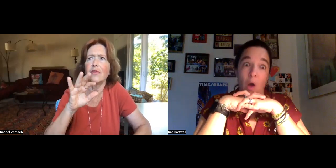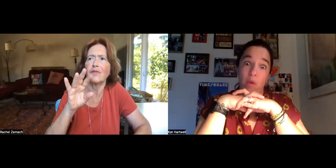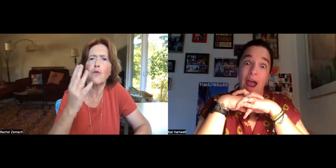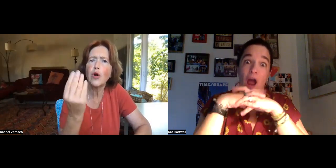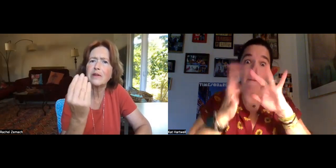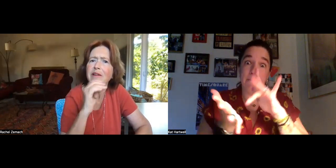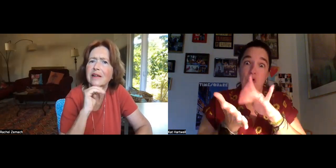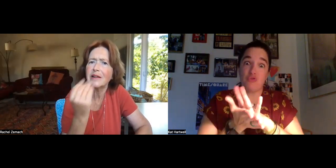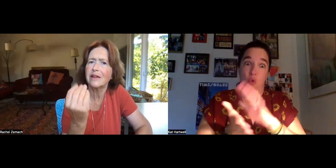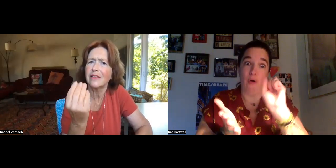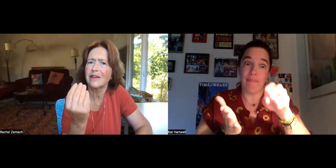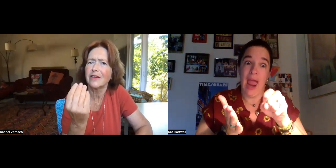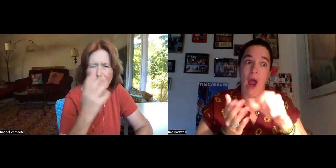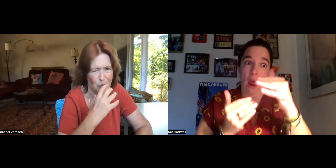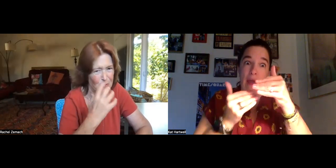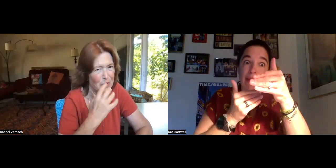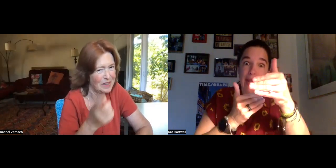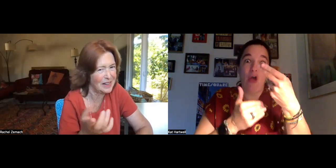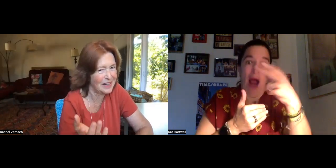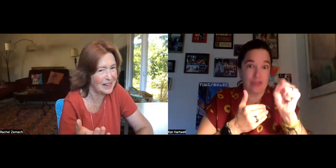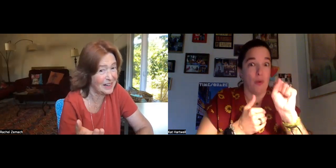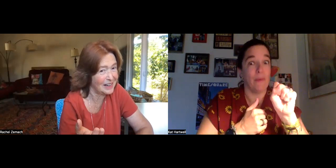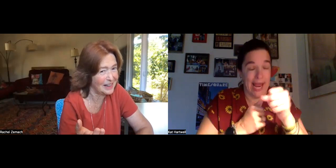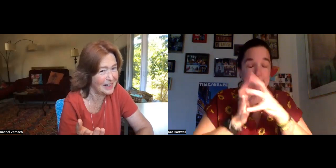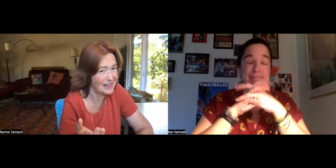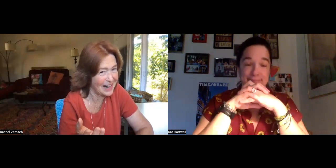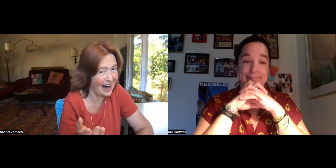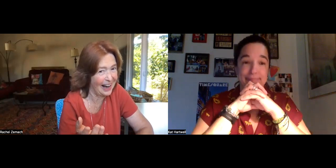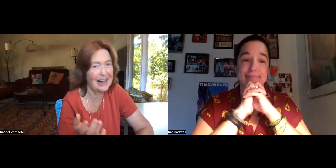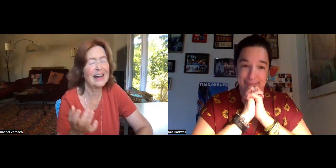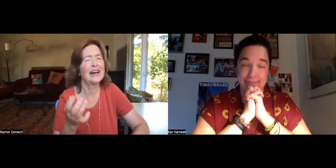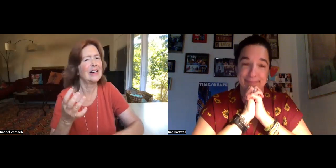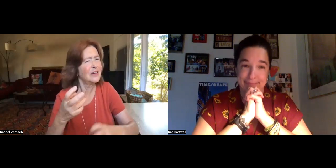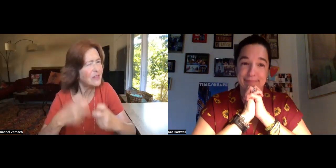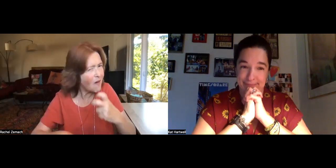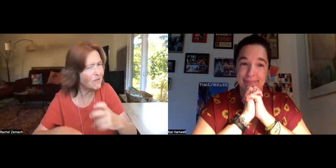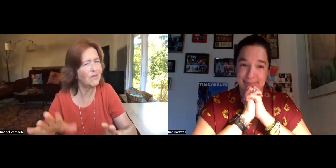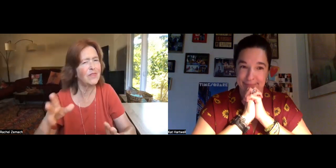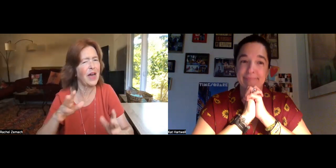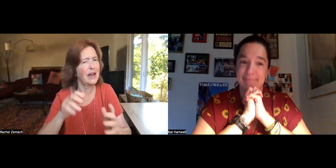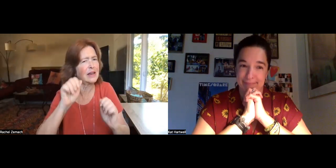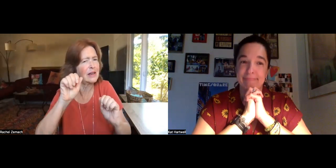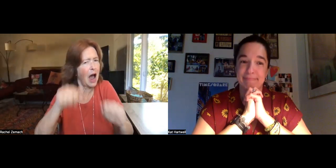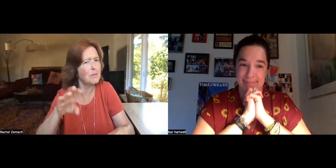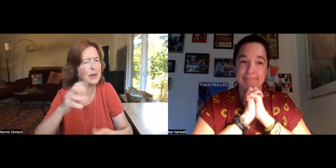Oh, yeah, but it's going now, yeah. And the new has gone, yeah. Yeah. They can be